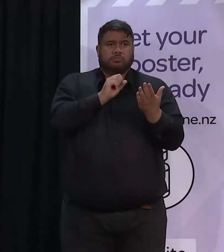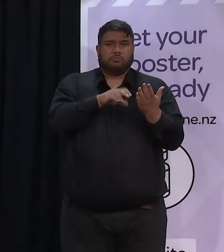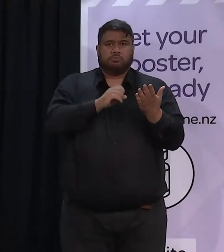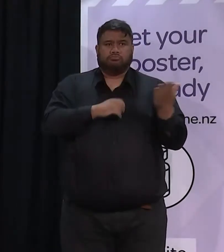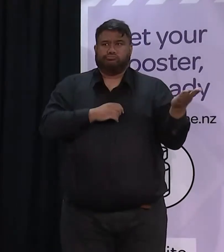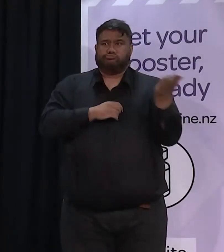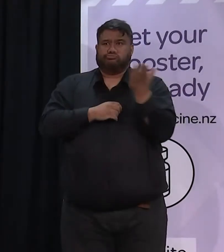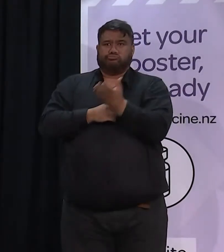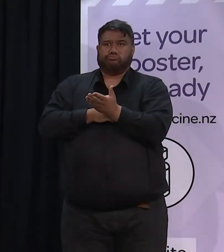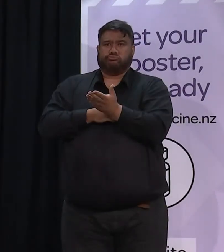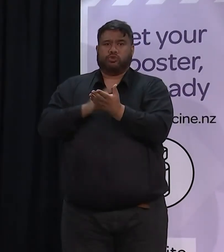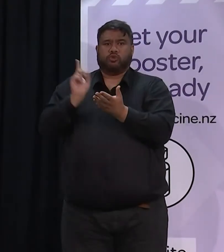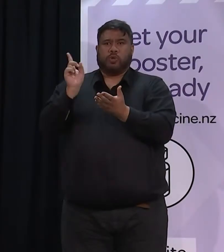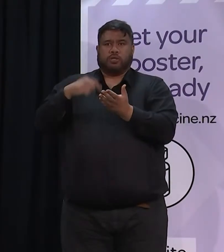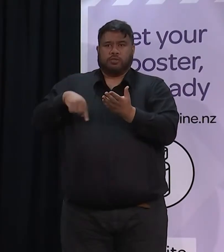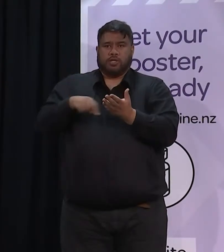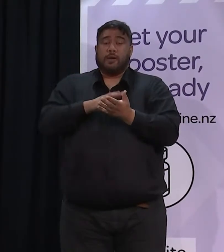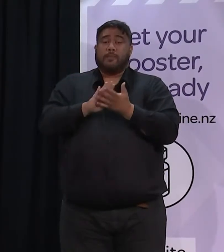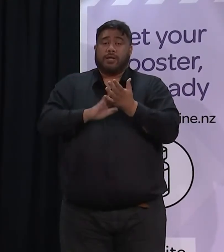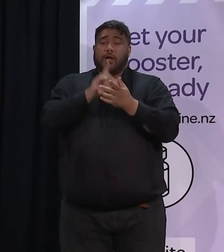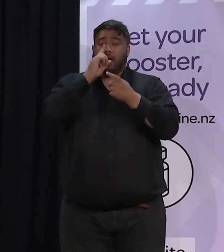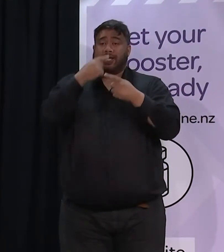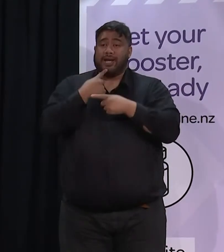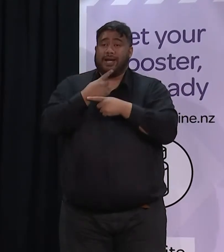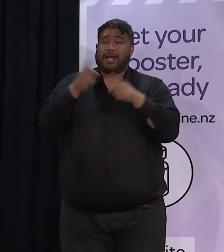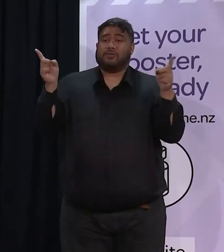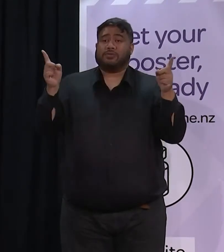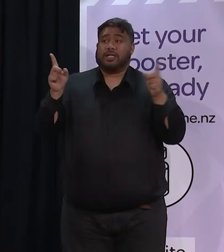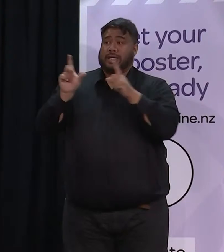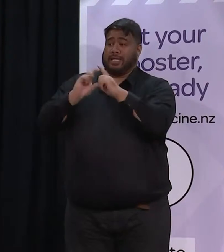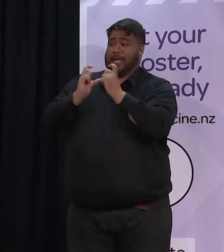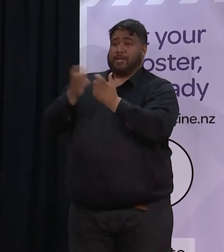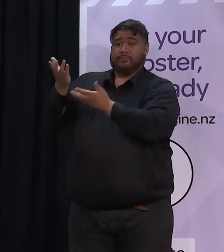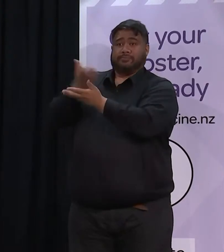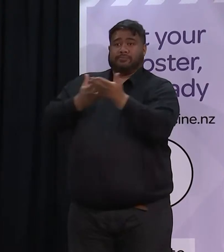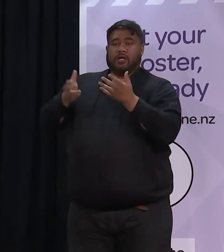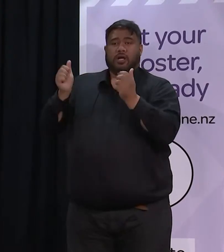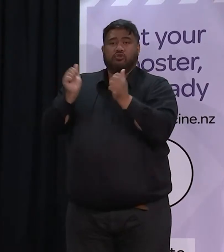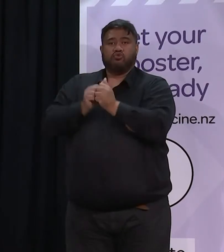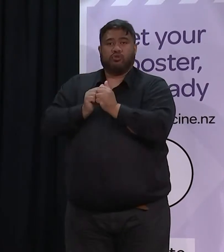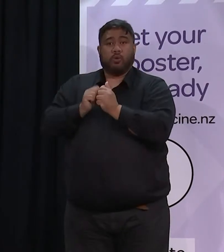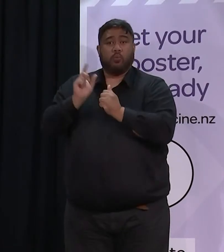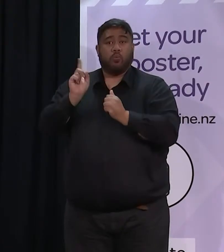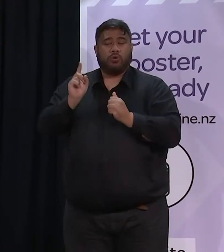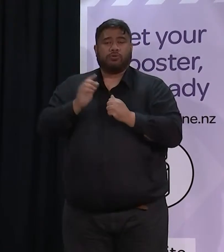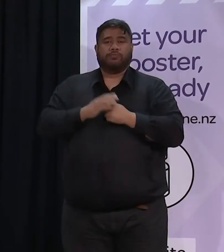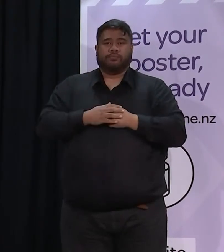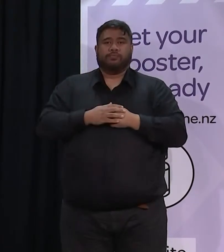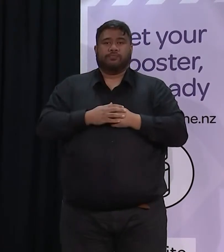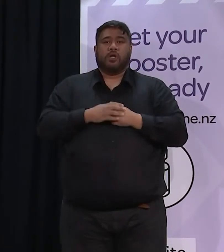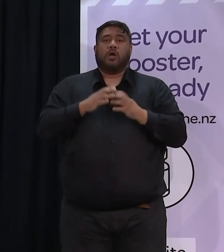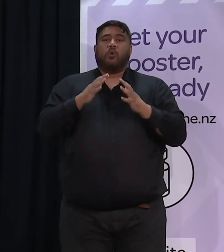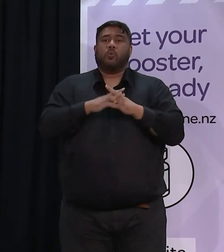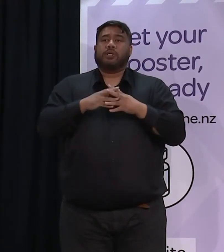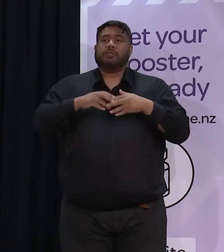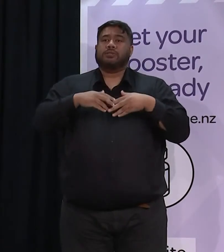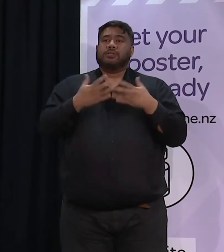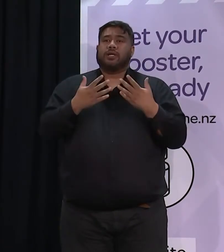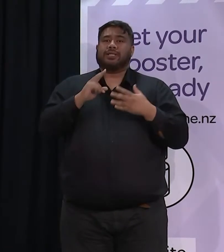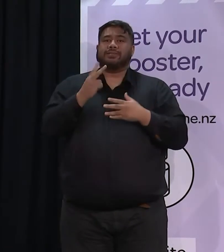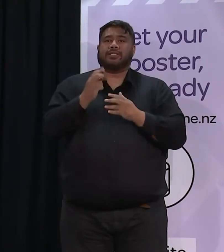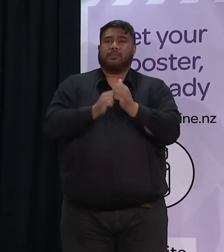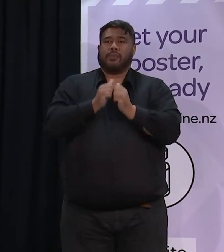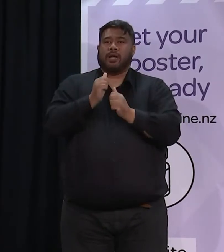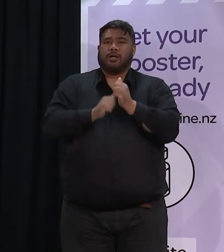afternoon, I can announce today Cabinet has agreed that from 11:59 p.m. Wednesday the 2nd